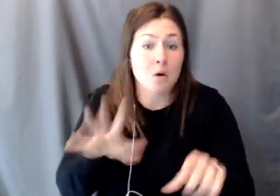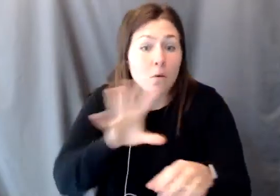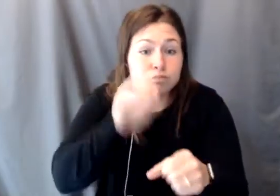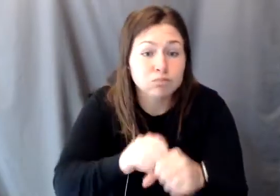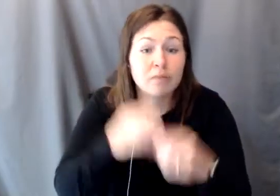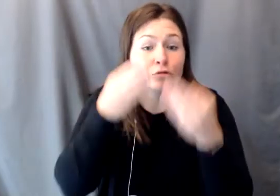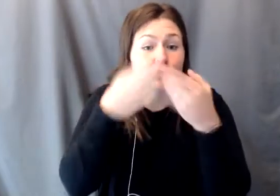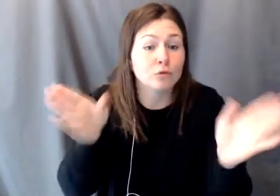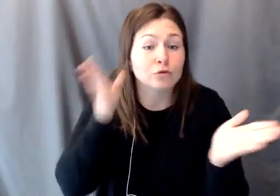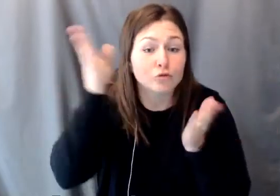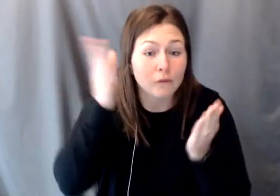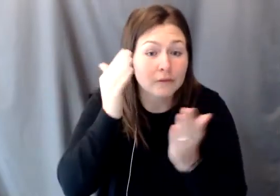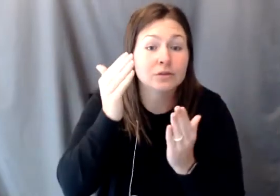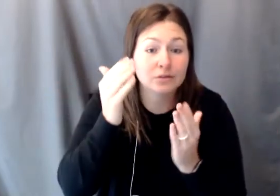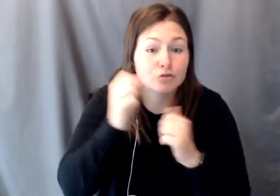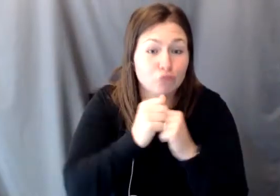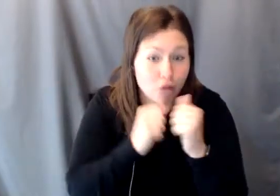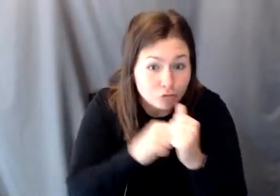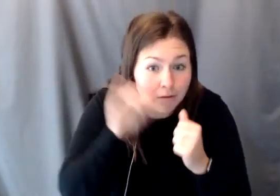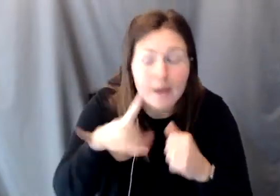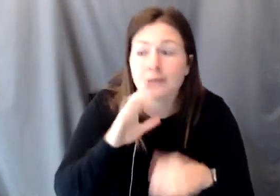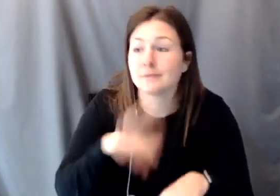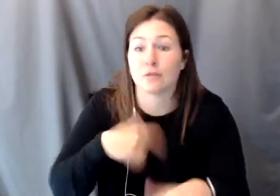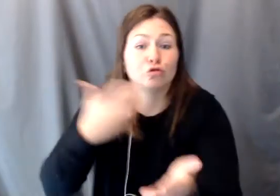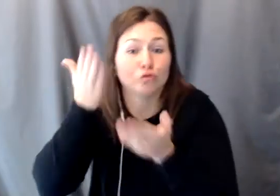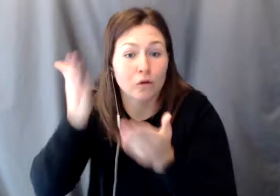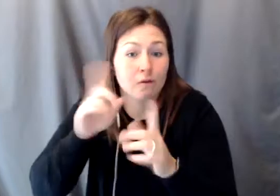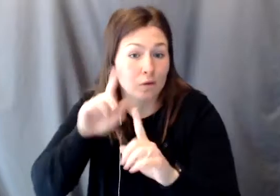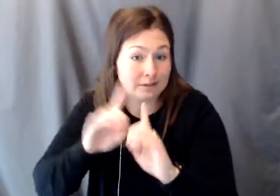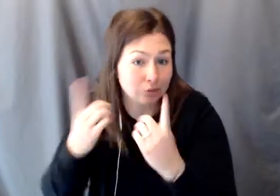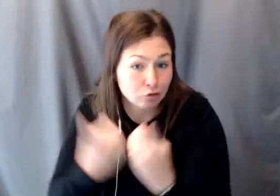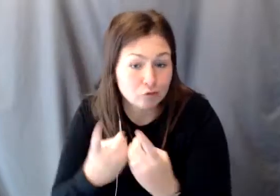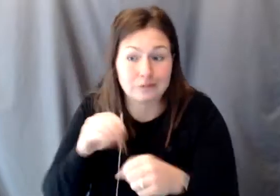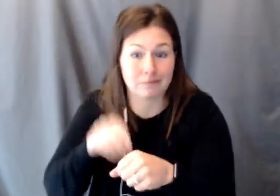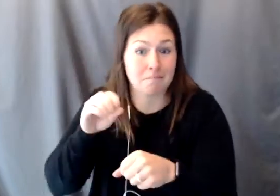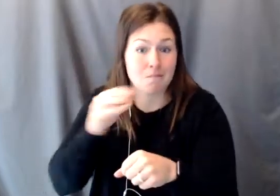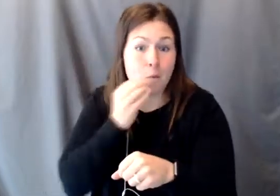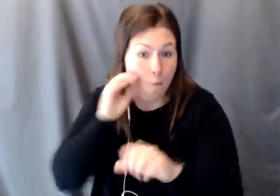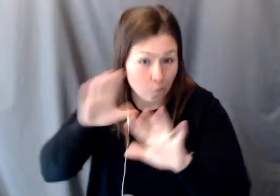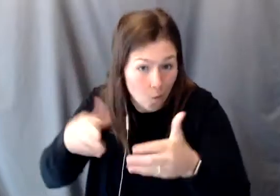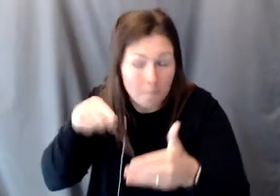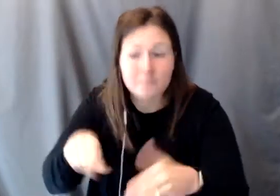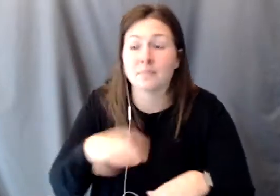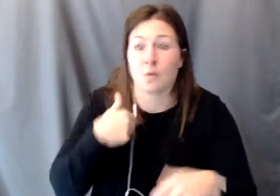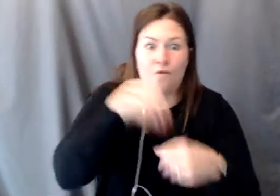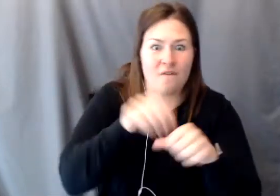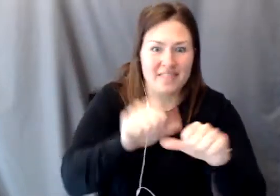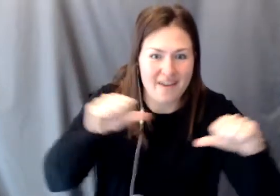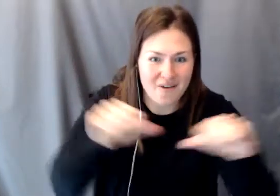and I served at our district and my group, and got involved in area. And I have to say that